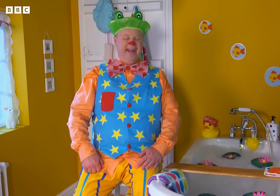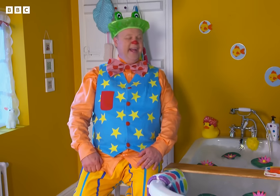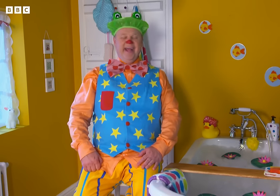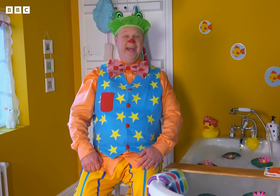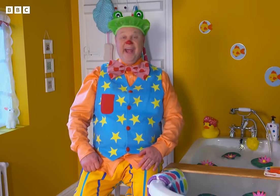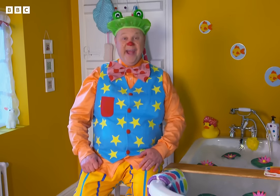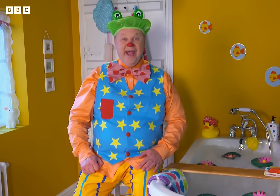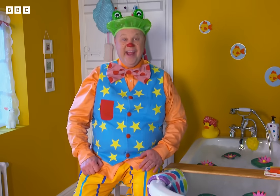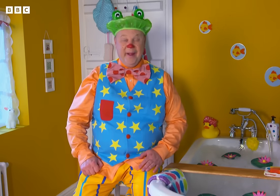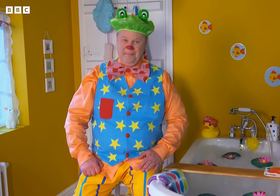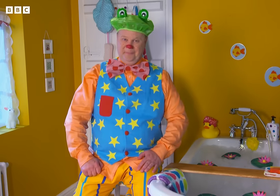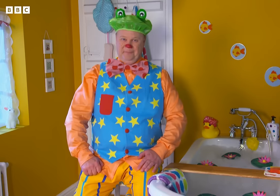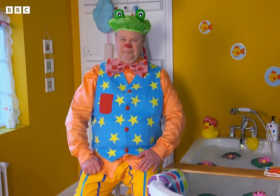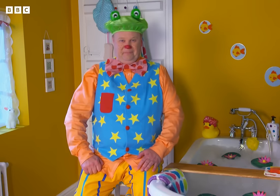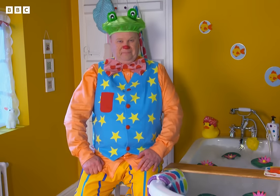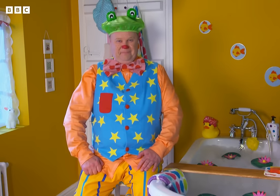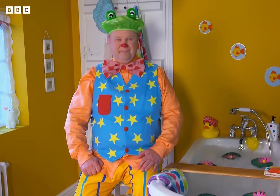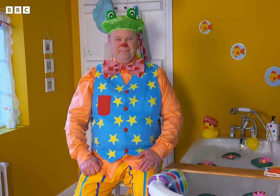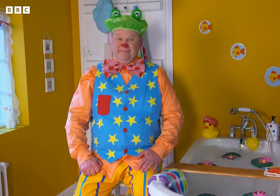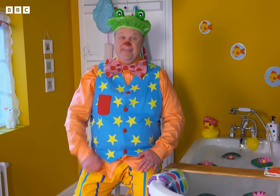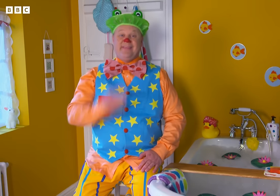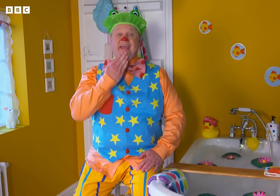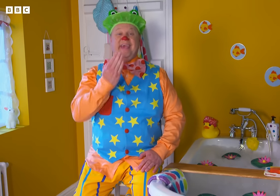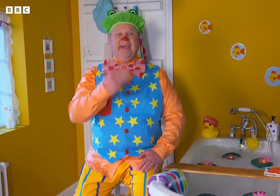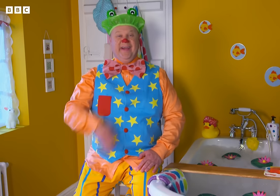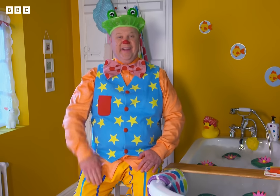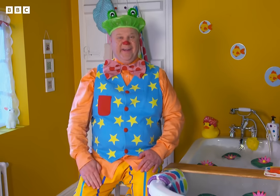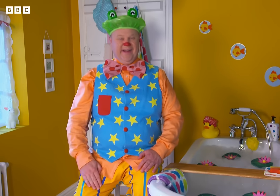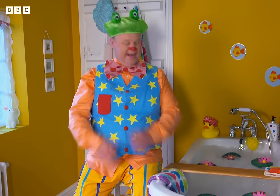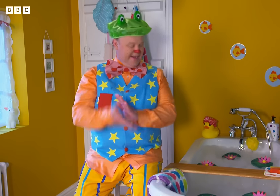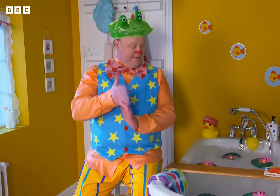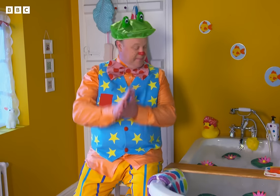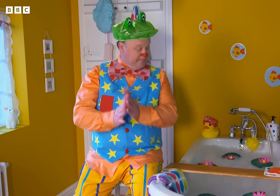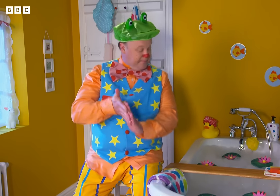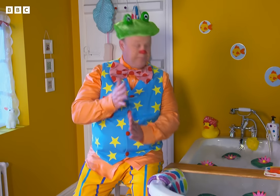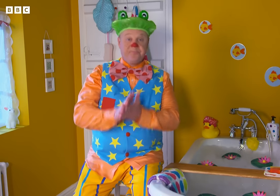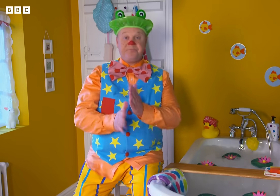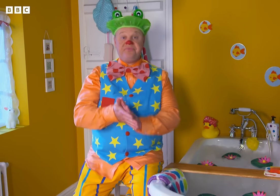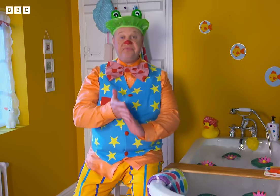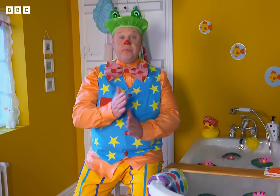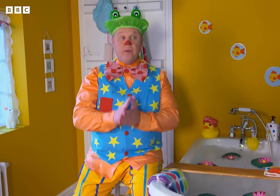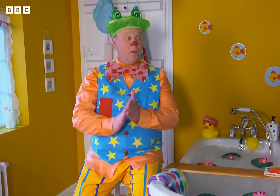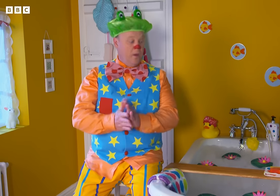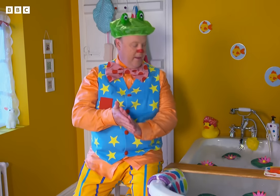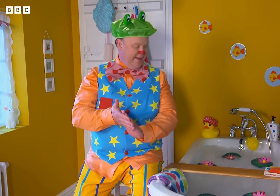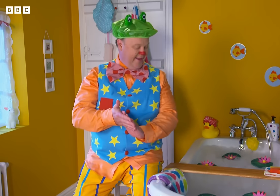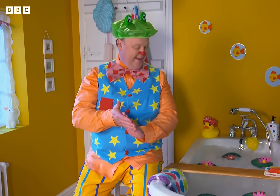That was a lovely song, Mr. Tumble. Thank you. And now the frogs are having a great